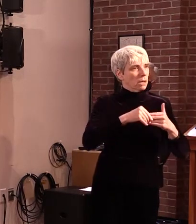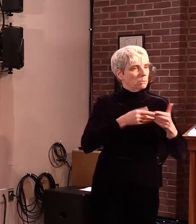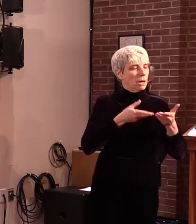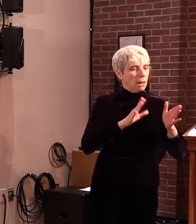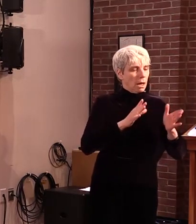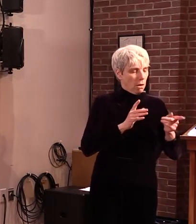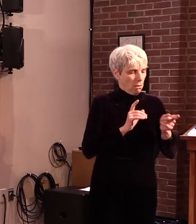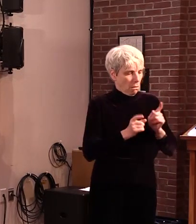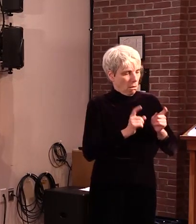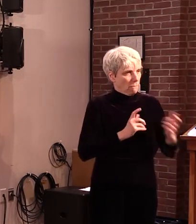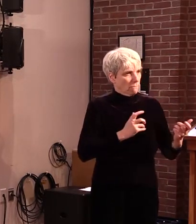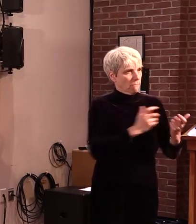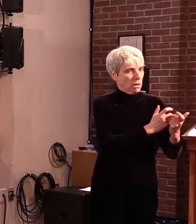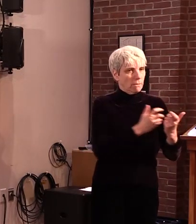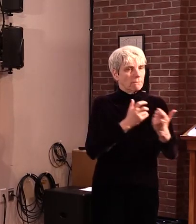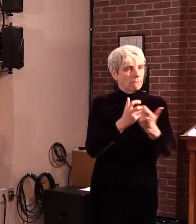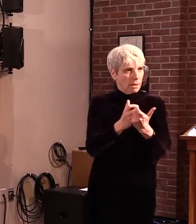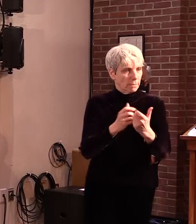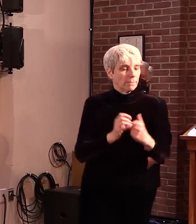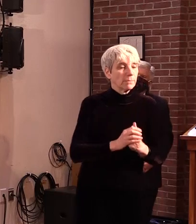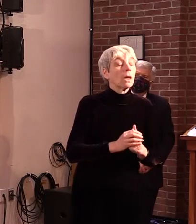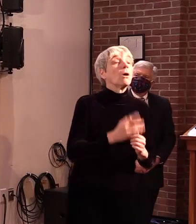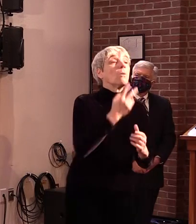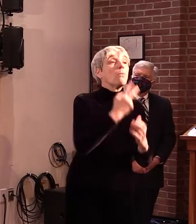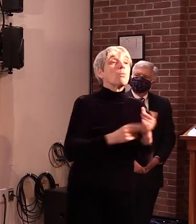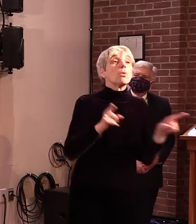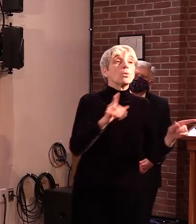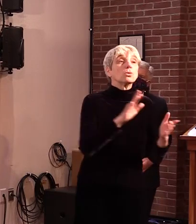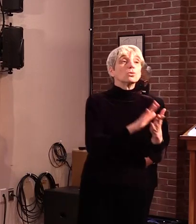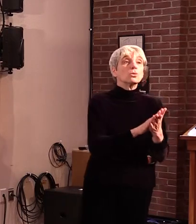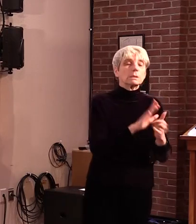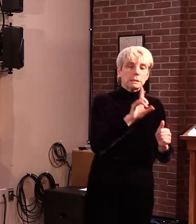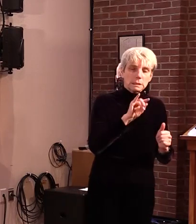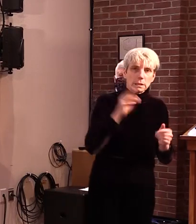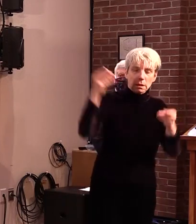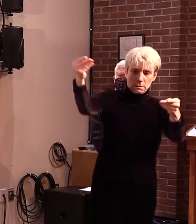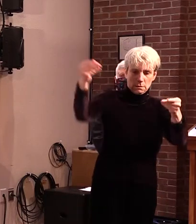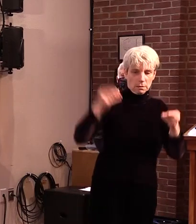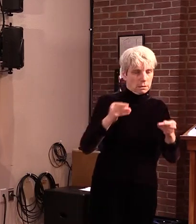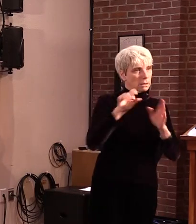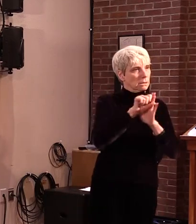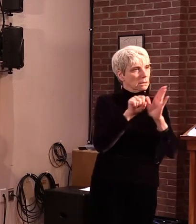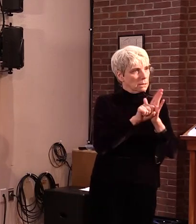Both districts applied our mandatory state-level health guidance and created plans to implement that